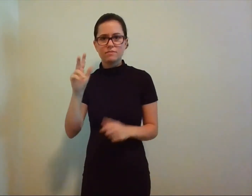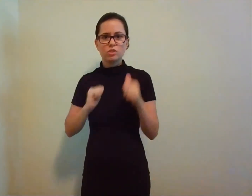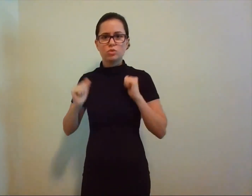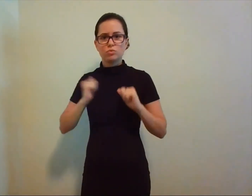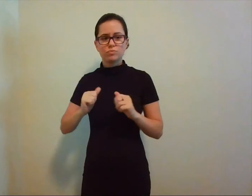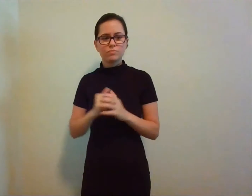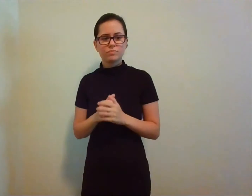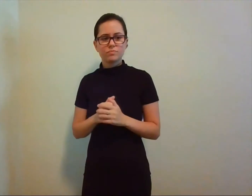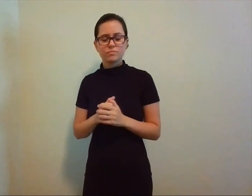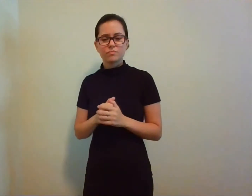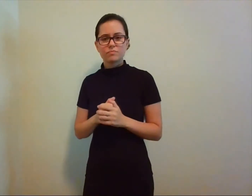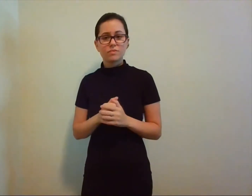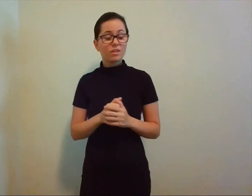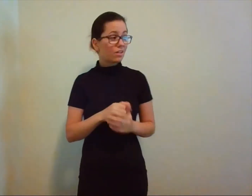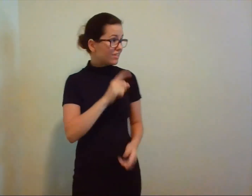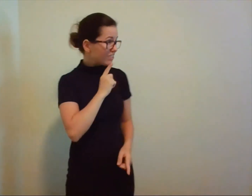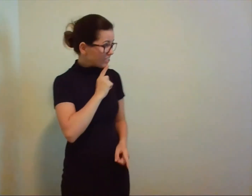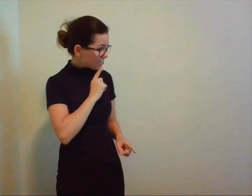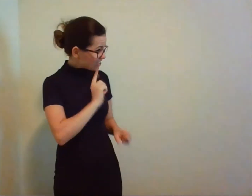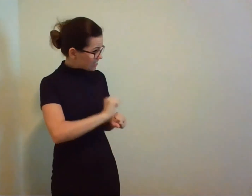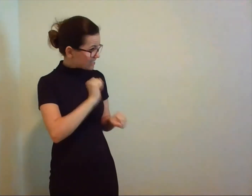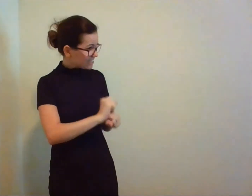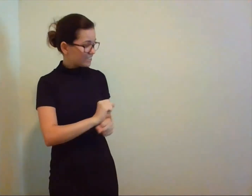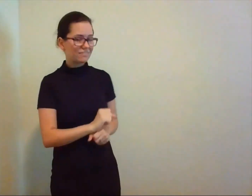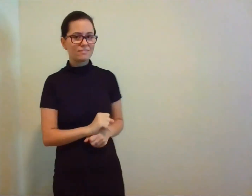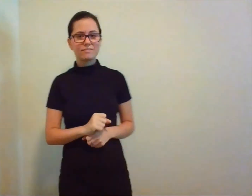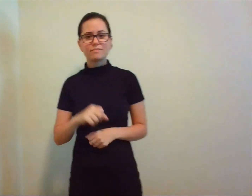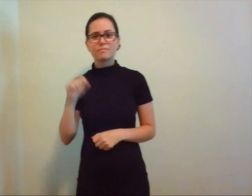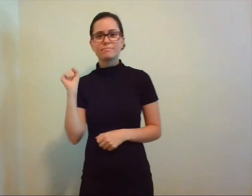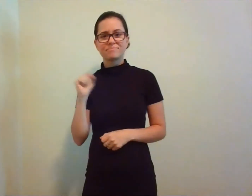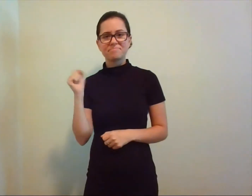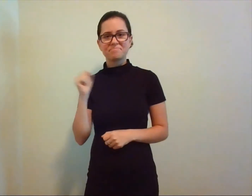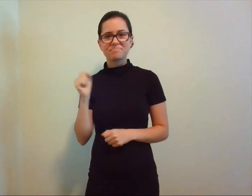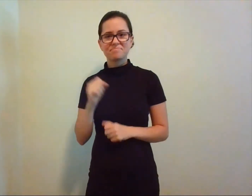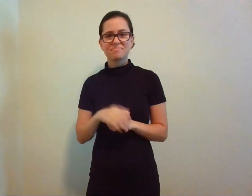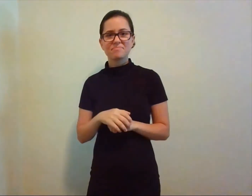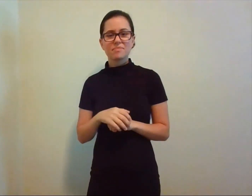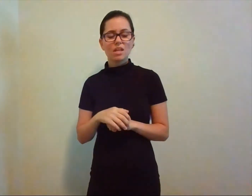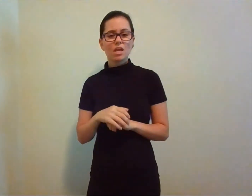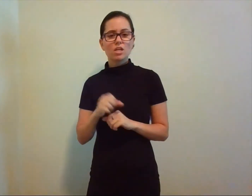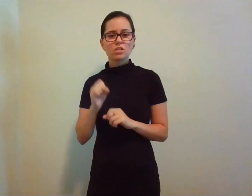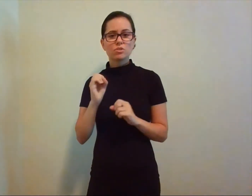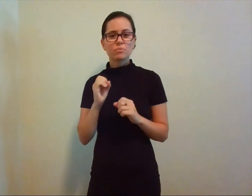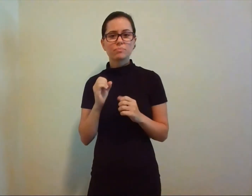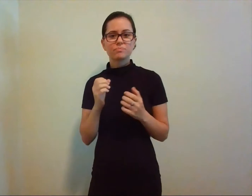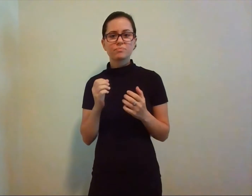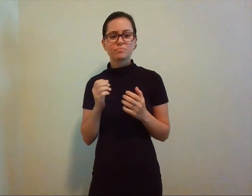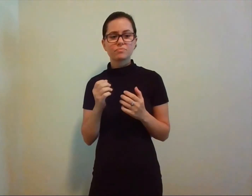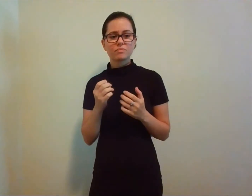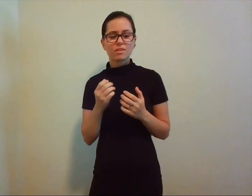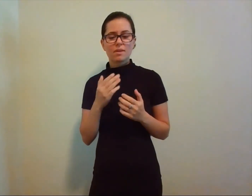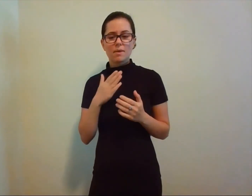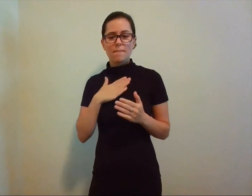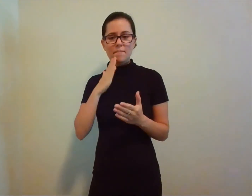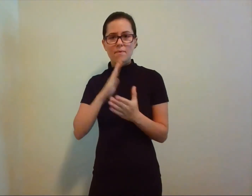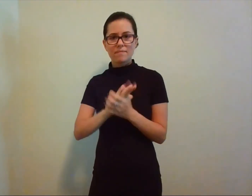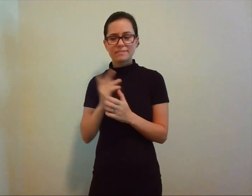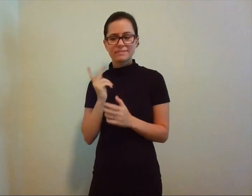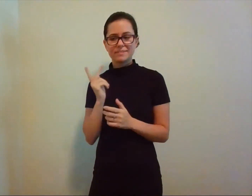Kramer in the hot tub and stuff. And the nature of the conversation that Jesse and I had, which is just I will have it again with